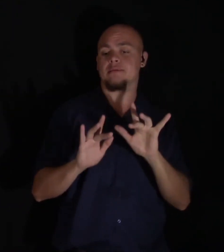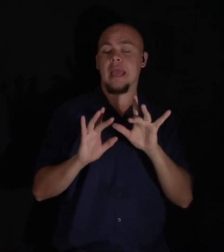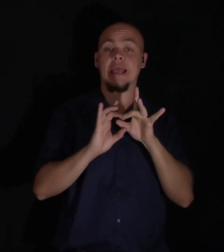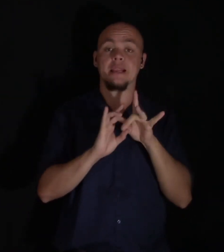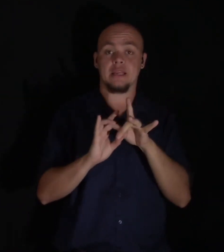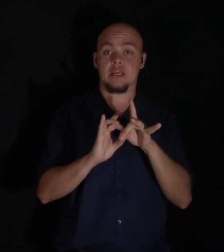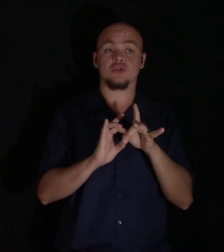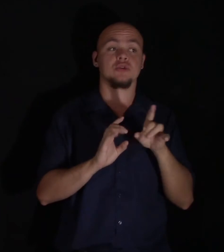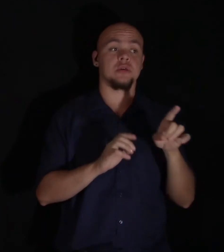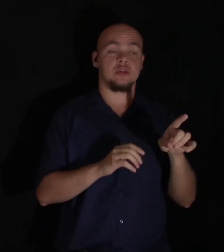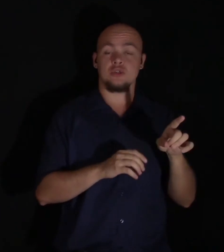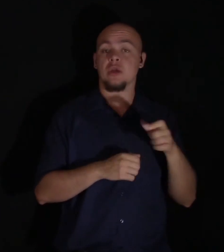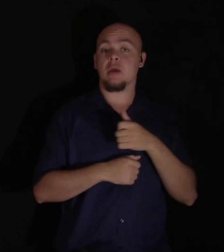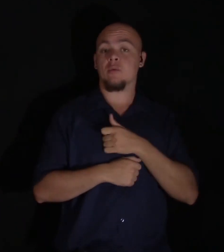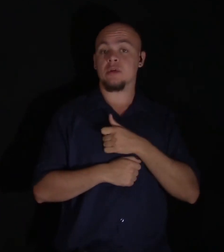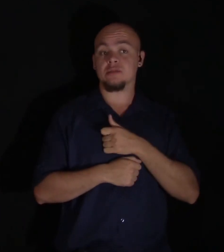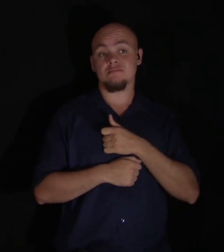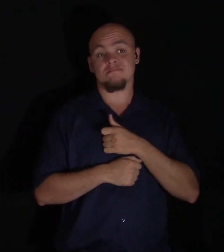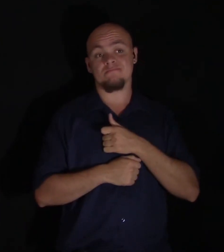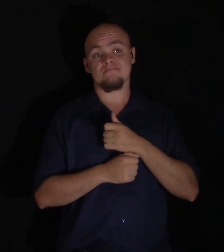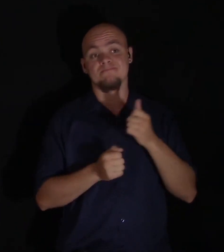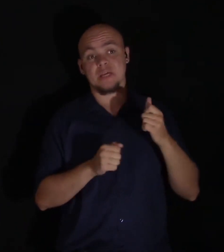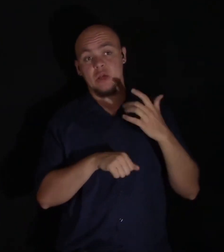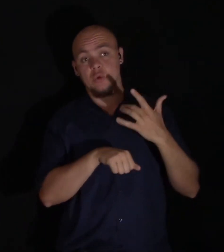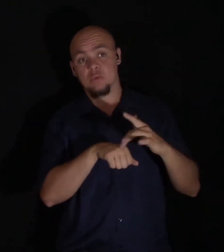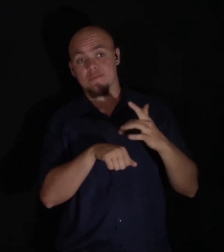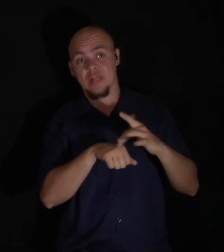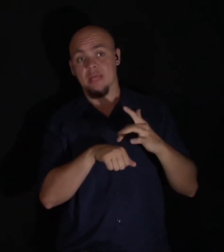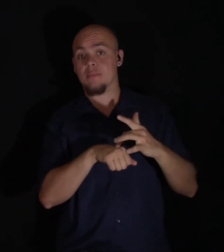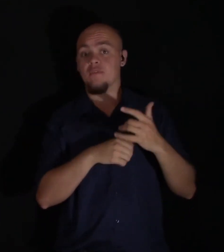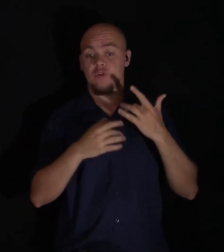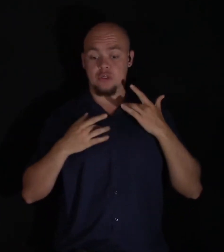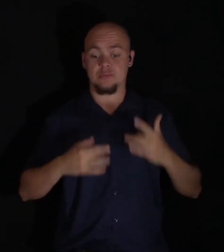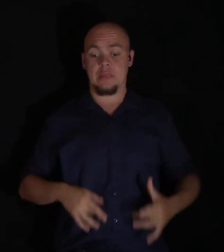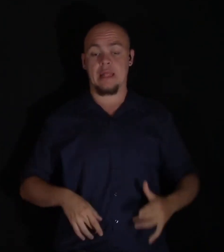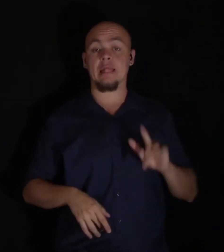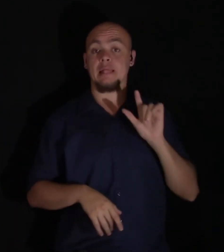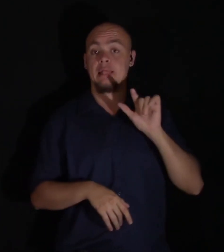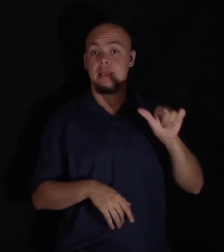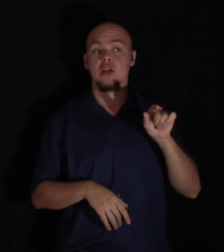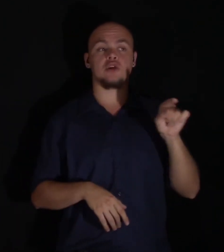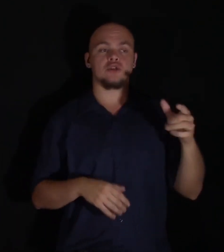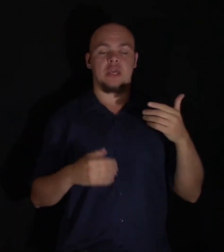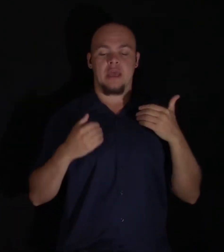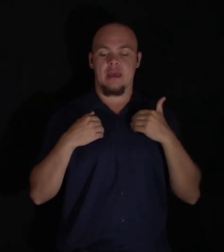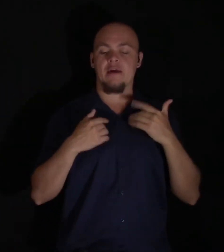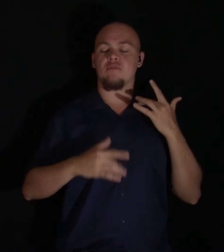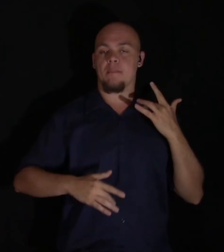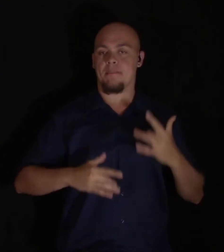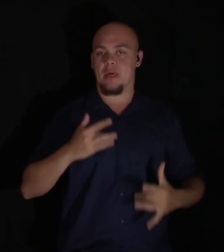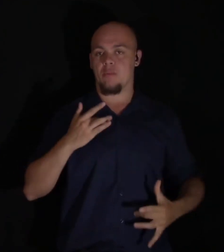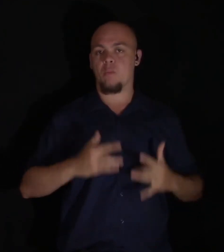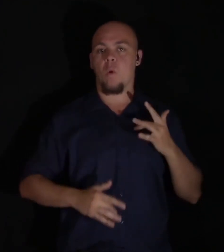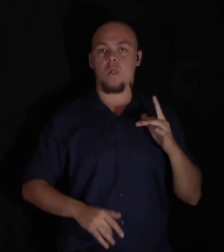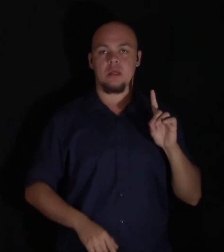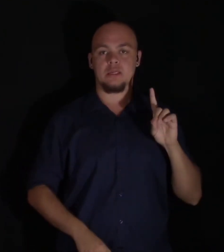also vulnerable to deep depression and would later be diagnosed with bipolar disorder.